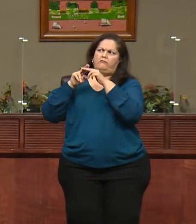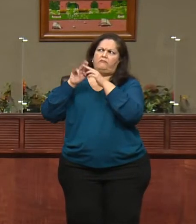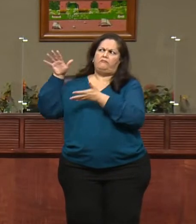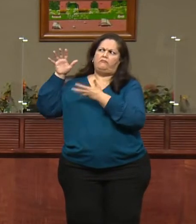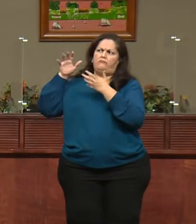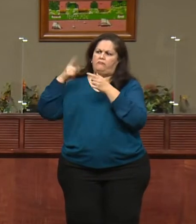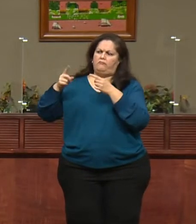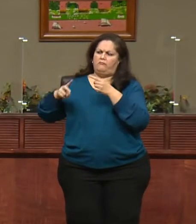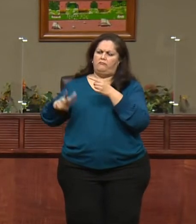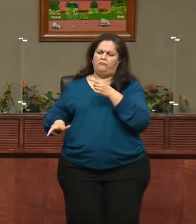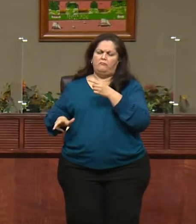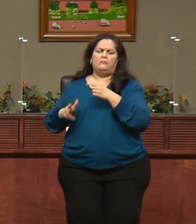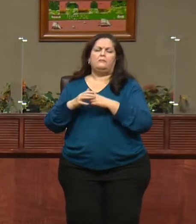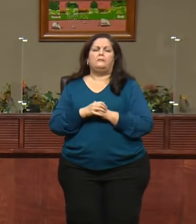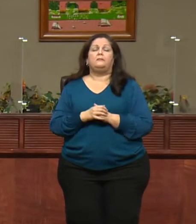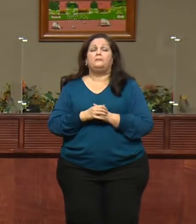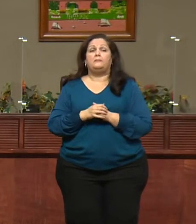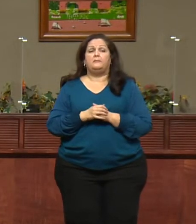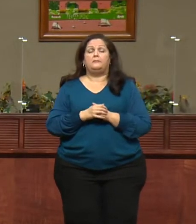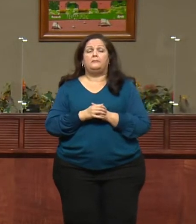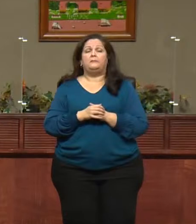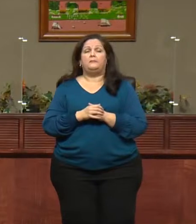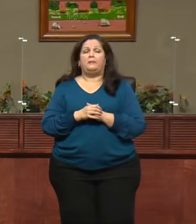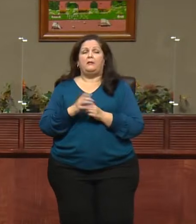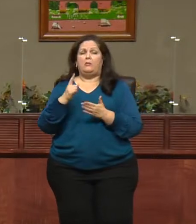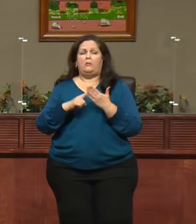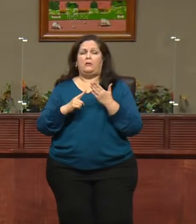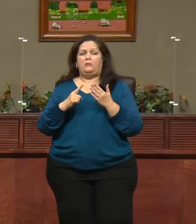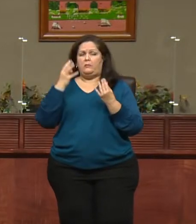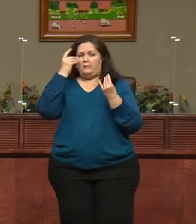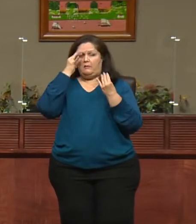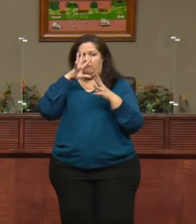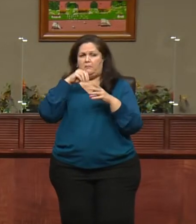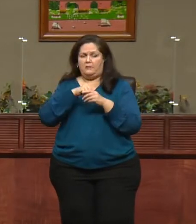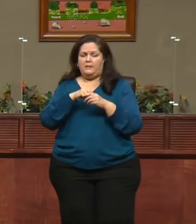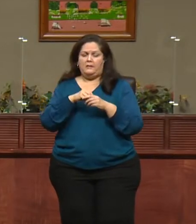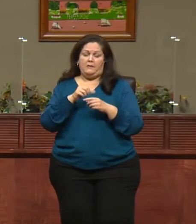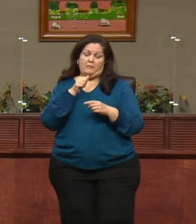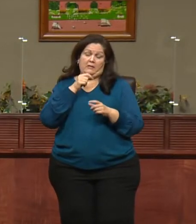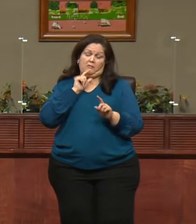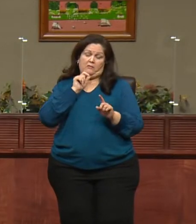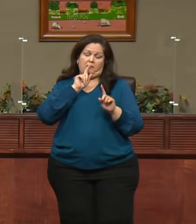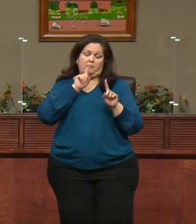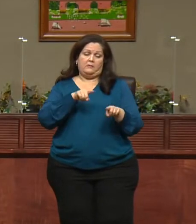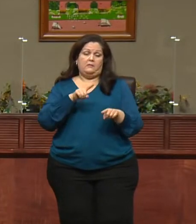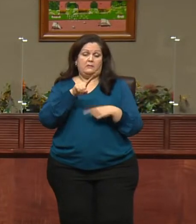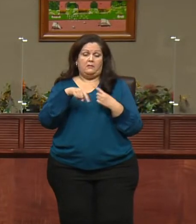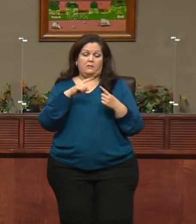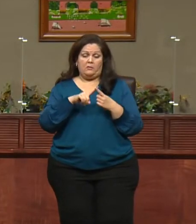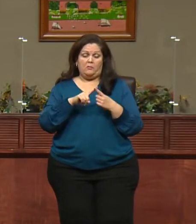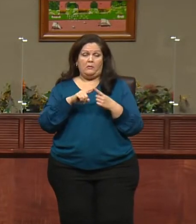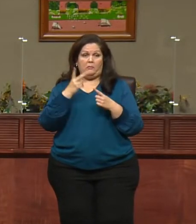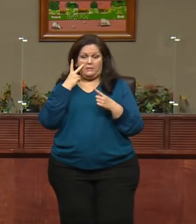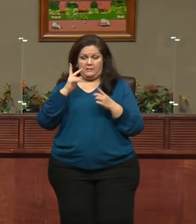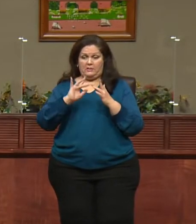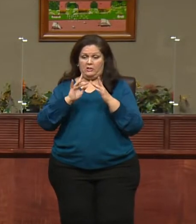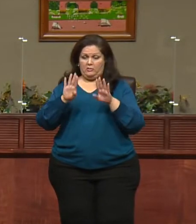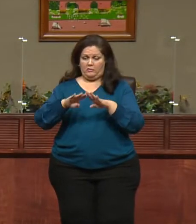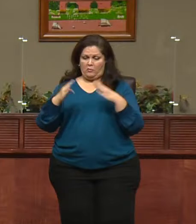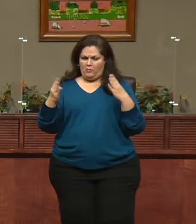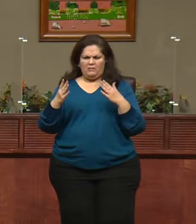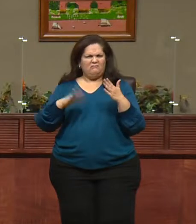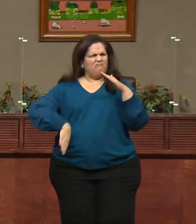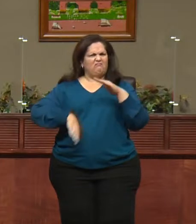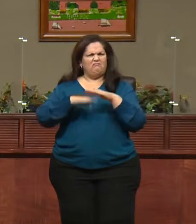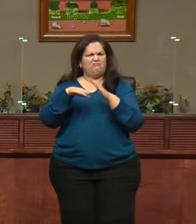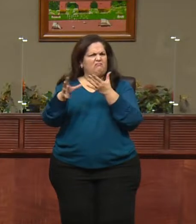weeks. With regard to what goes into that, and I really don't have an answer. Every time that we open the portal, it gets full